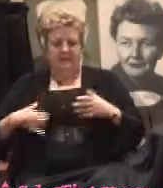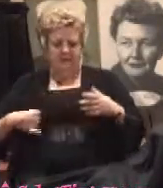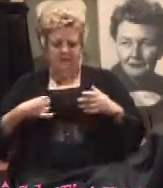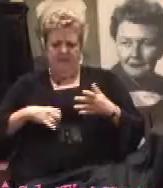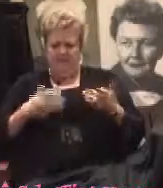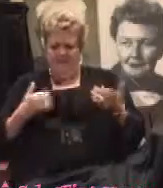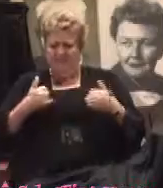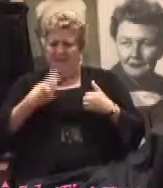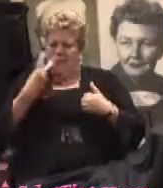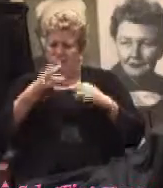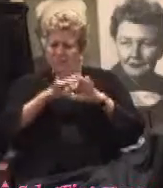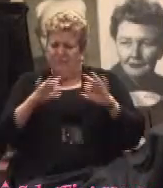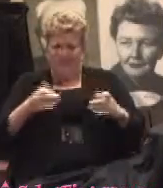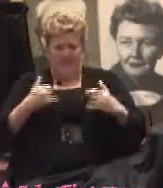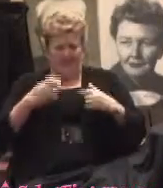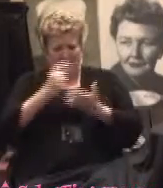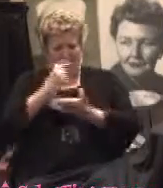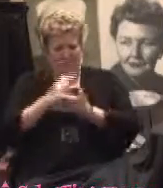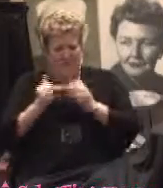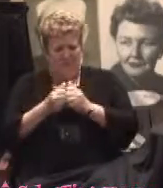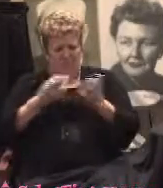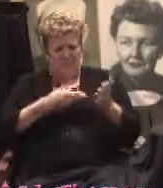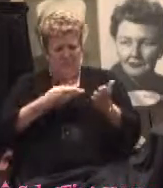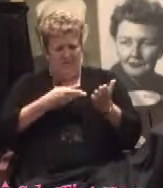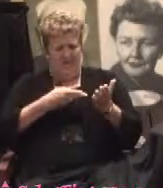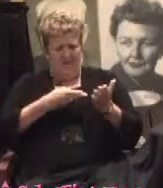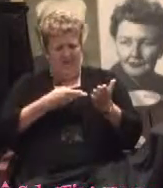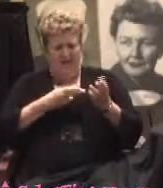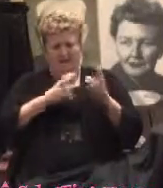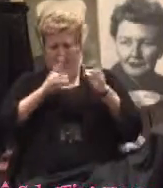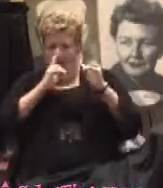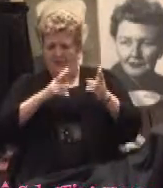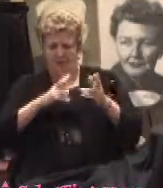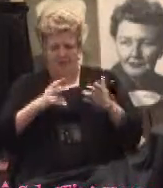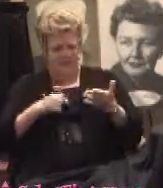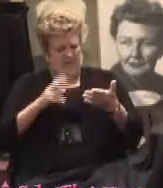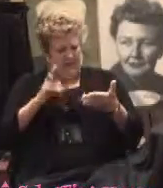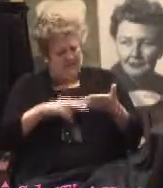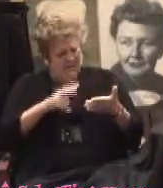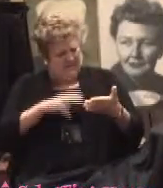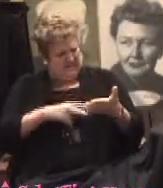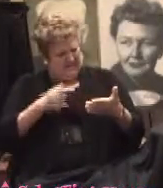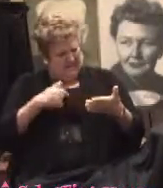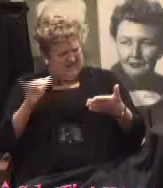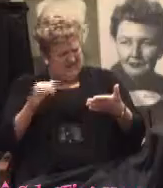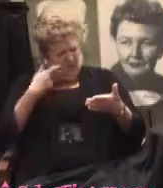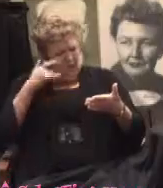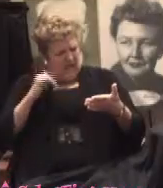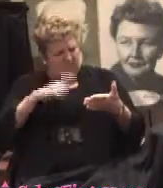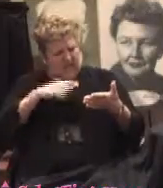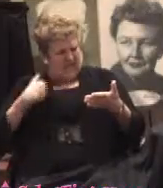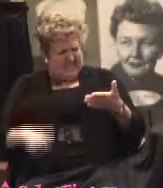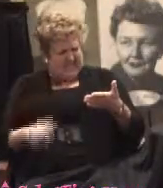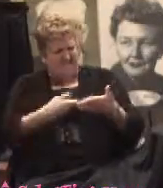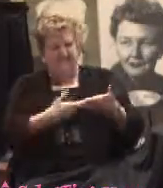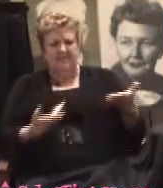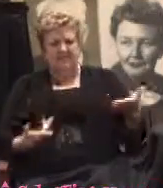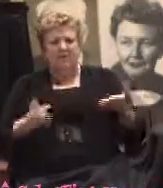major, graduate honors, and I'm like, why are they in Chinese, man? Like somebody said, where's the lawyer step? Where's the